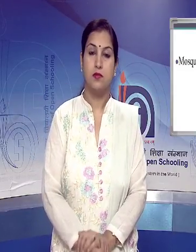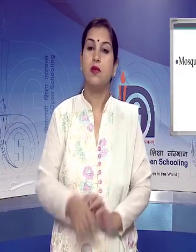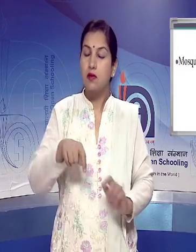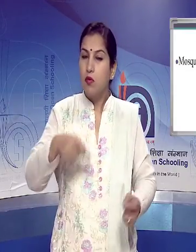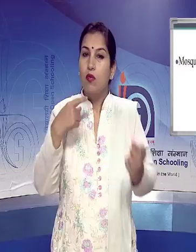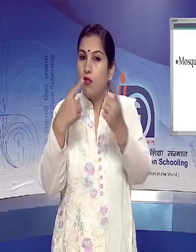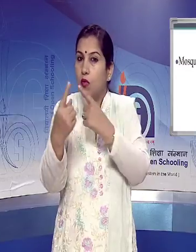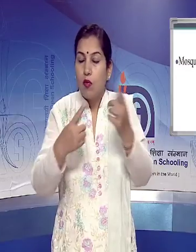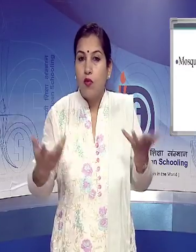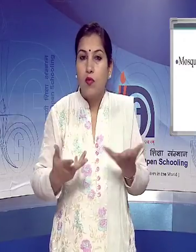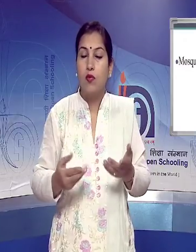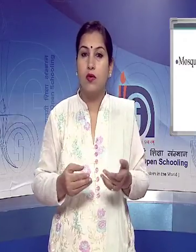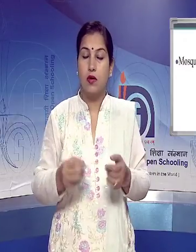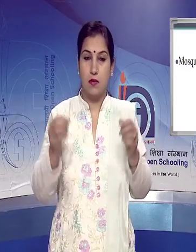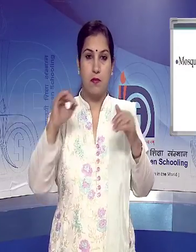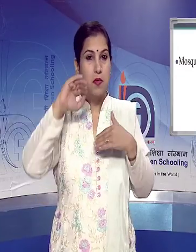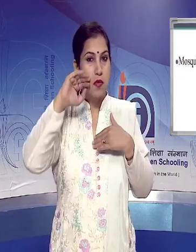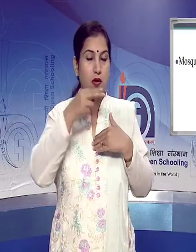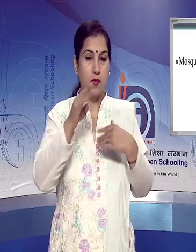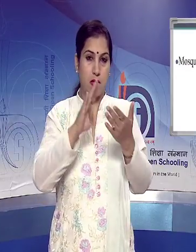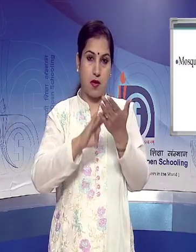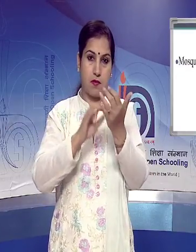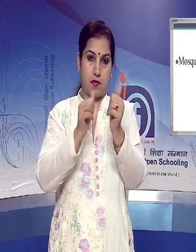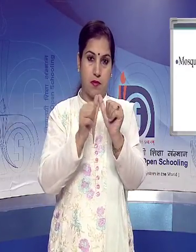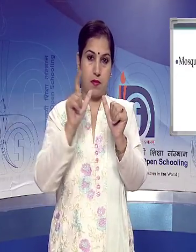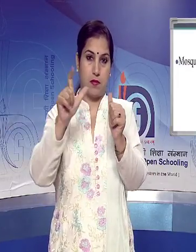Now we will talk about malaria.